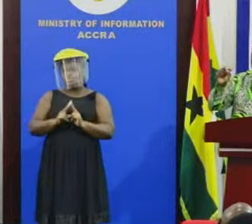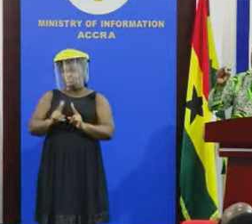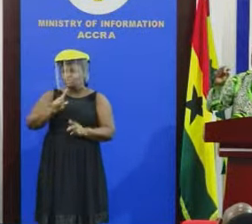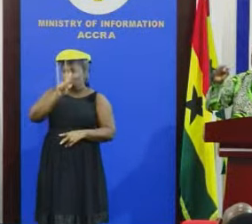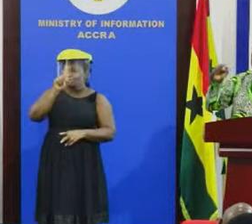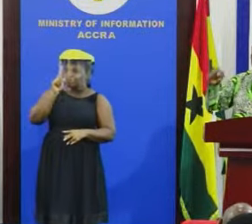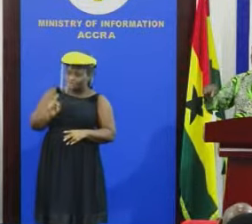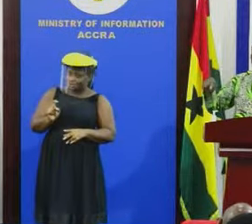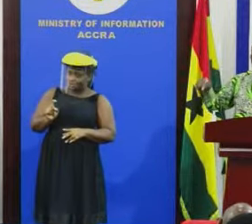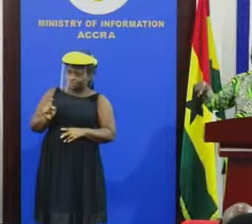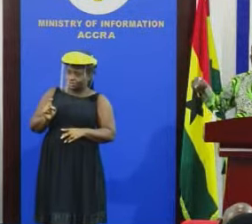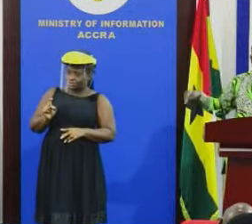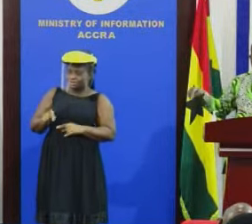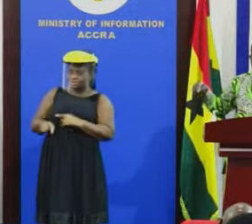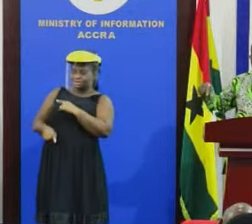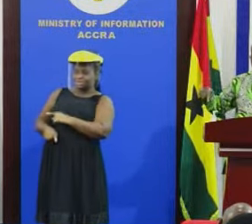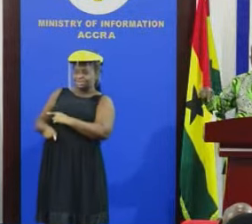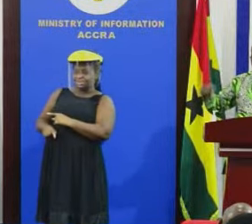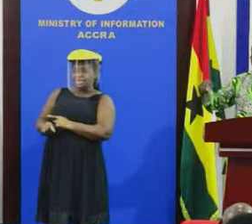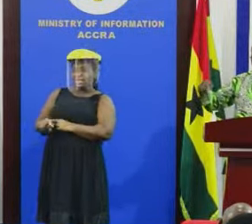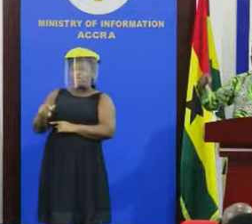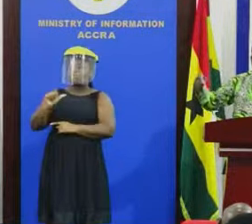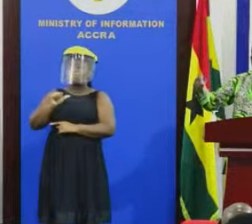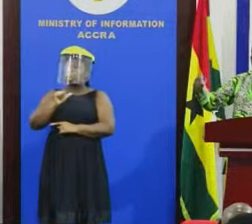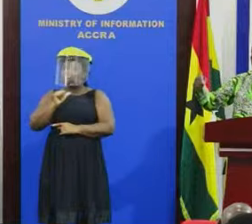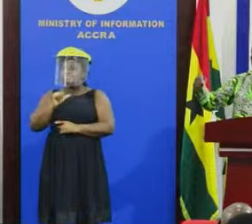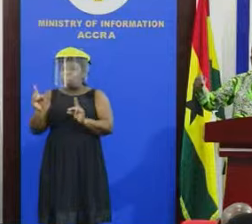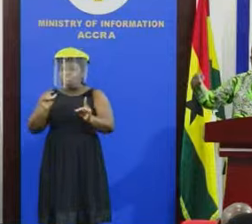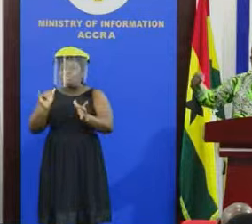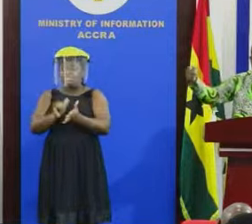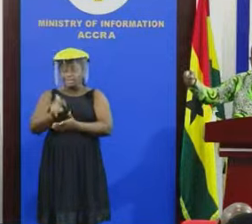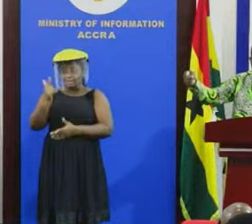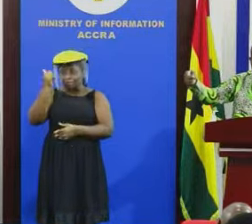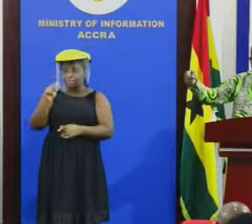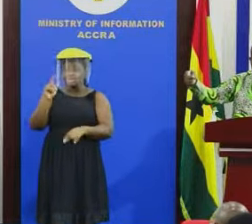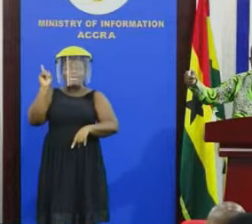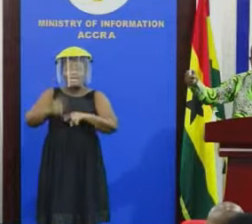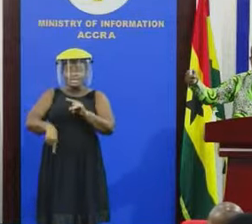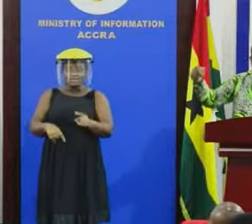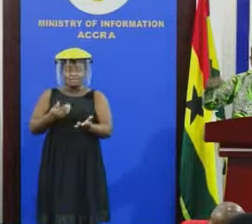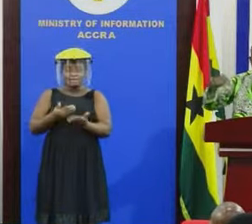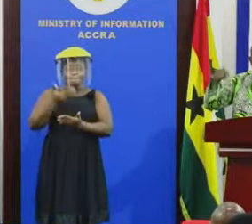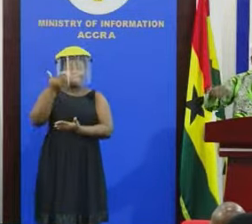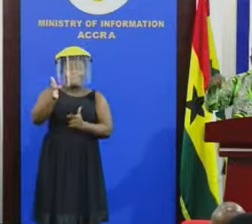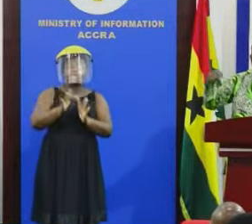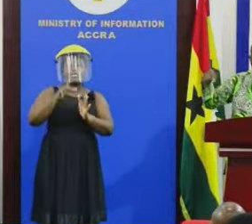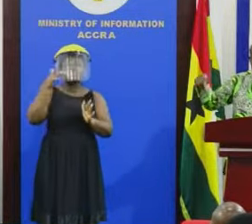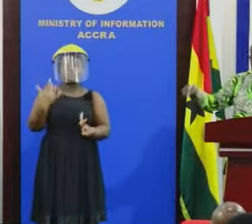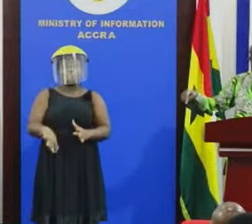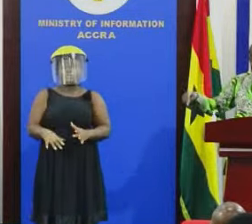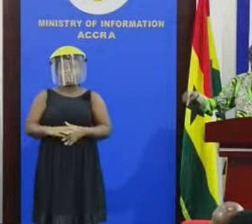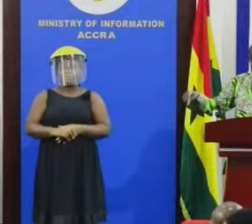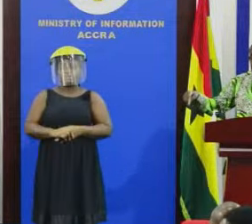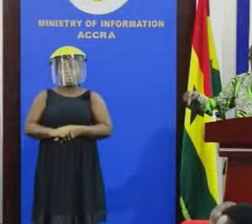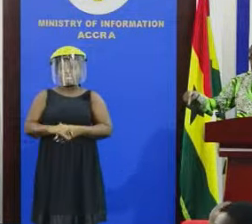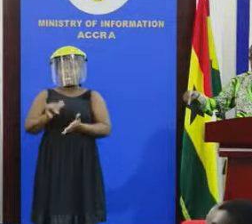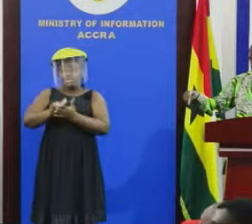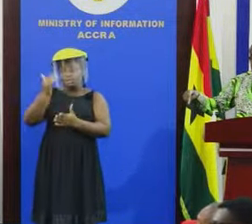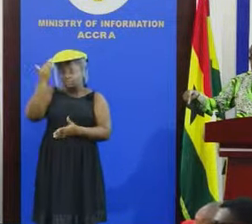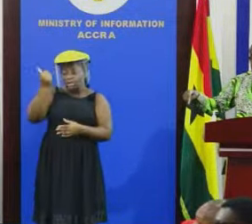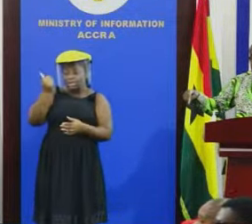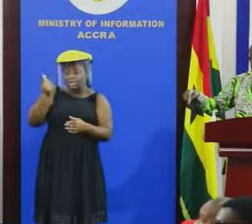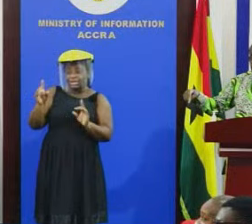question is, they are doing the illegal bunkering because they can't afford other boats? Yes. That's why they are committing illegality.